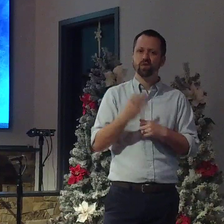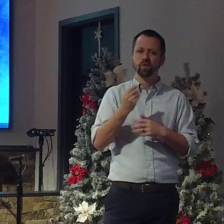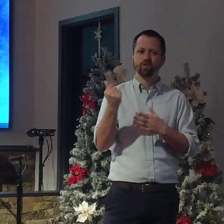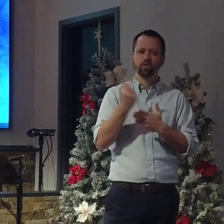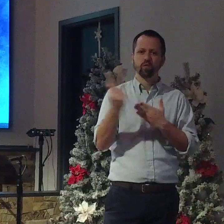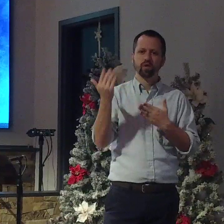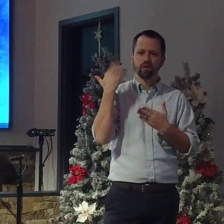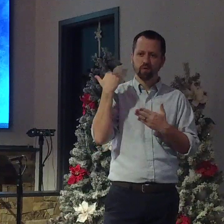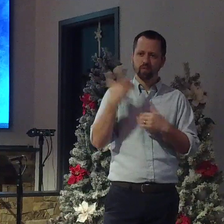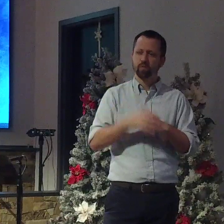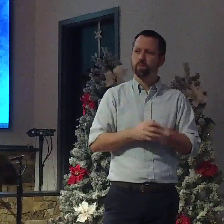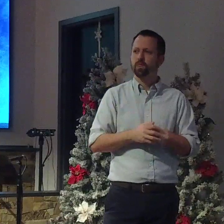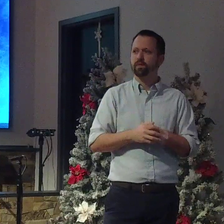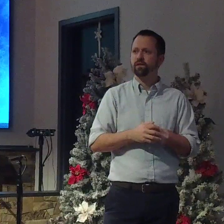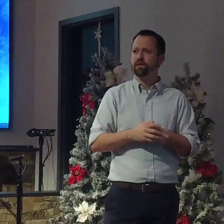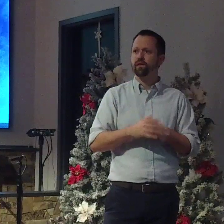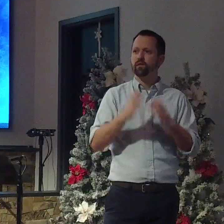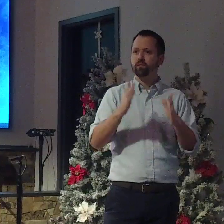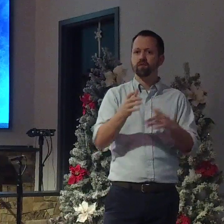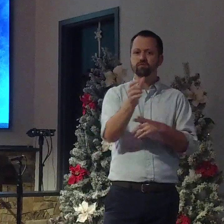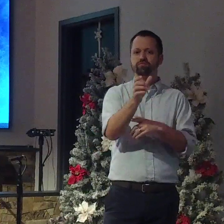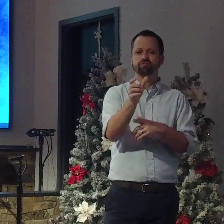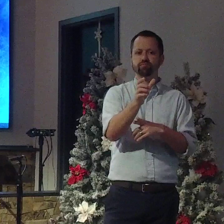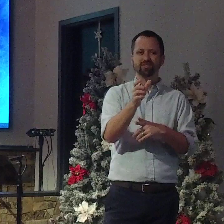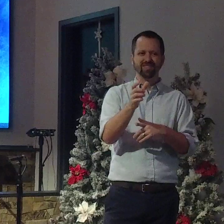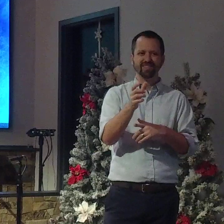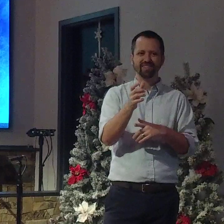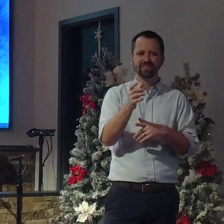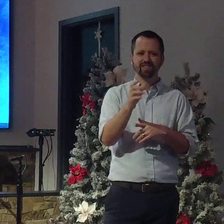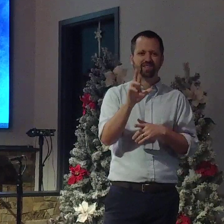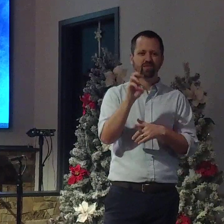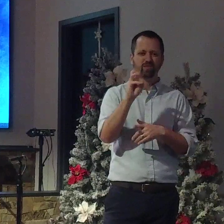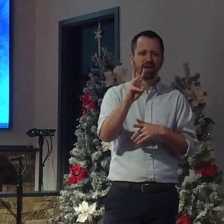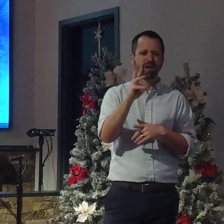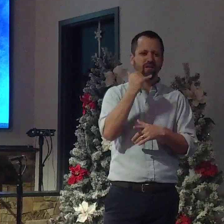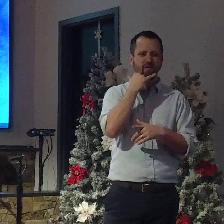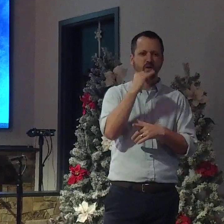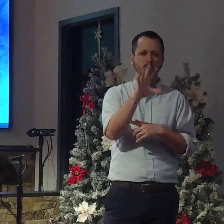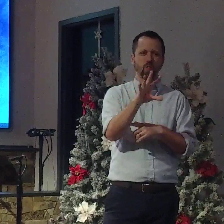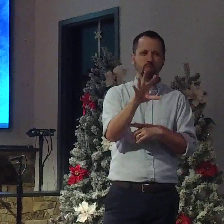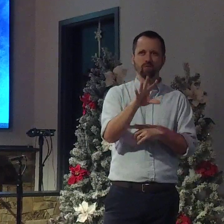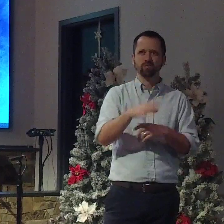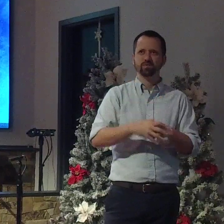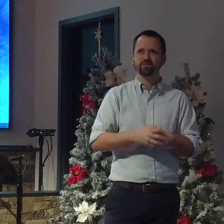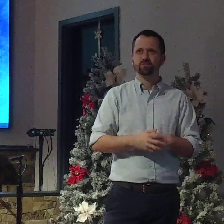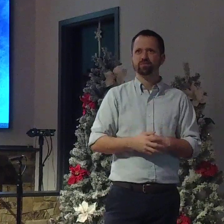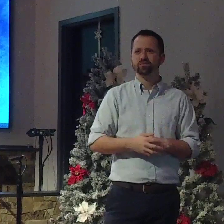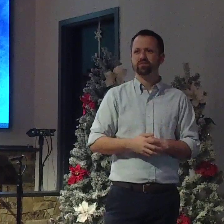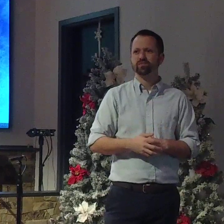hoops. But through the love that he was shown